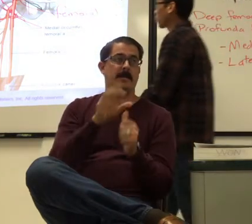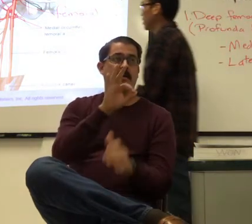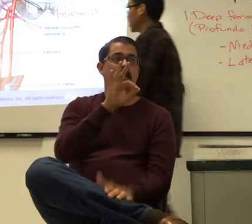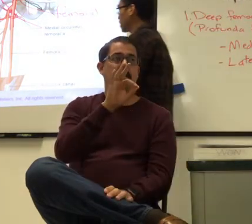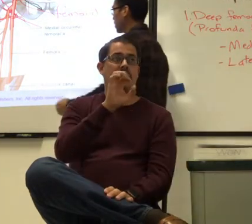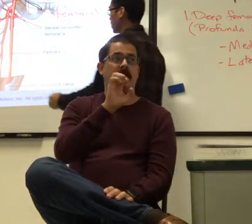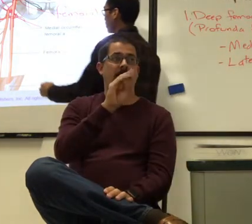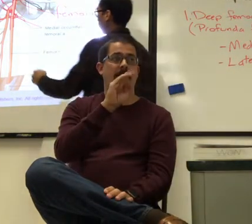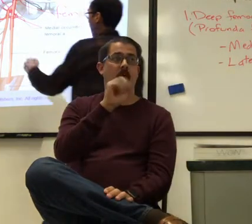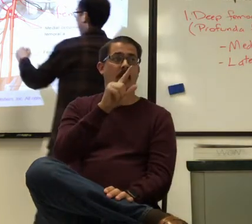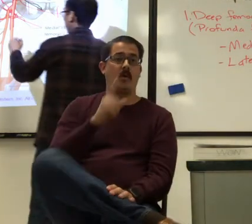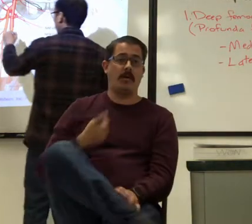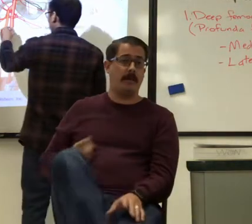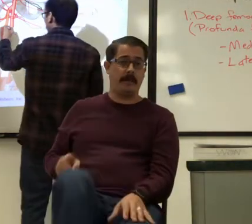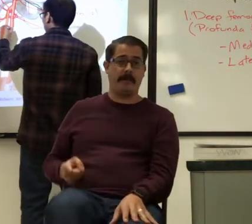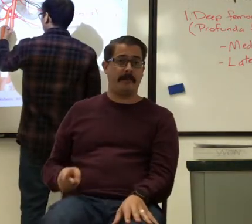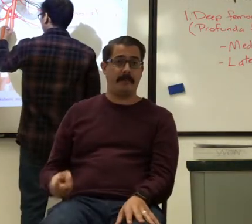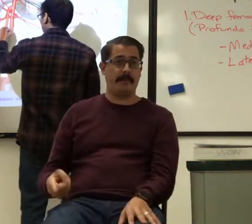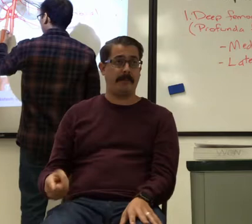femoral artery, it continues down.